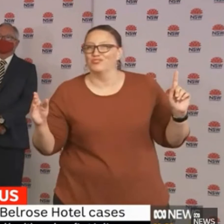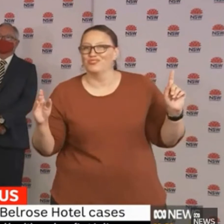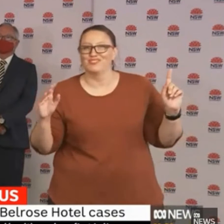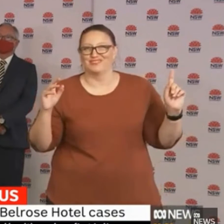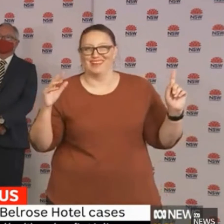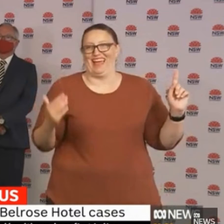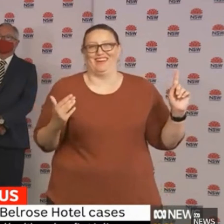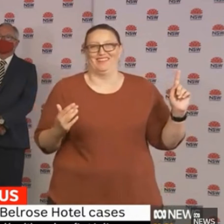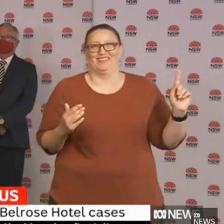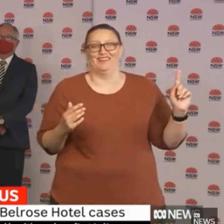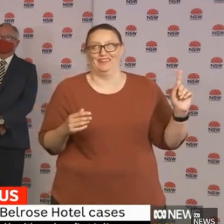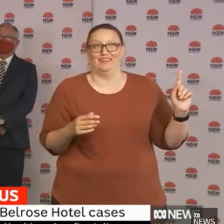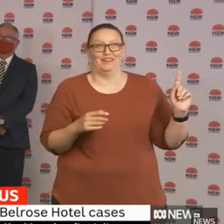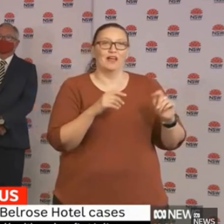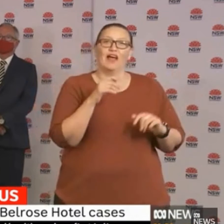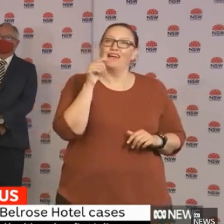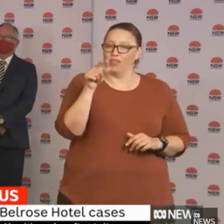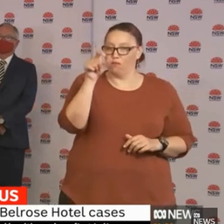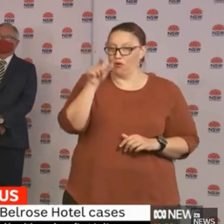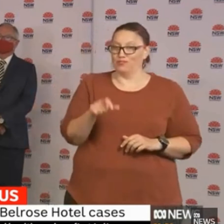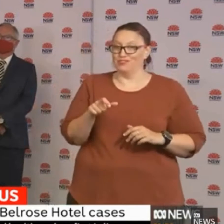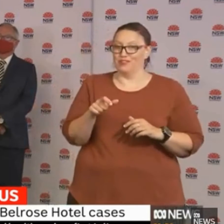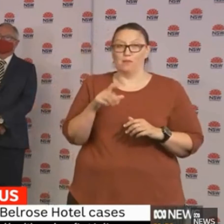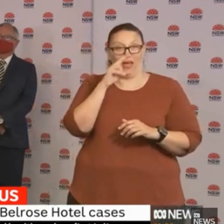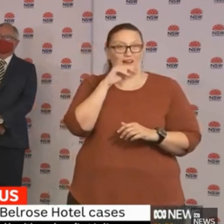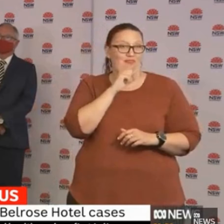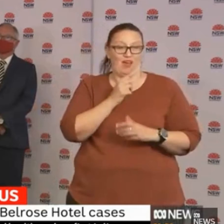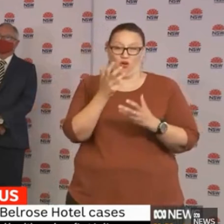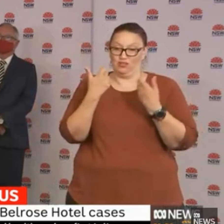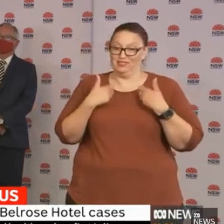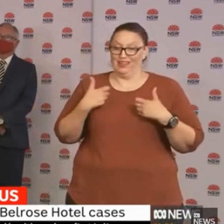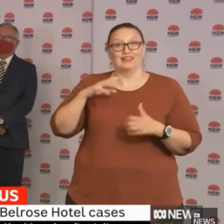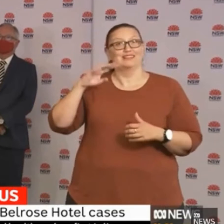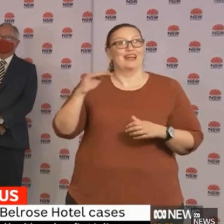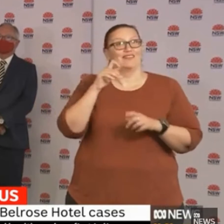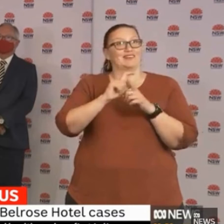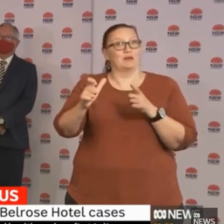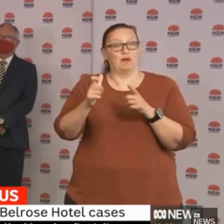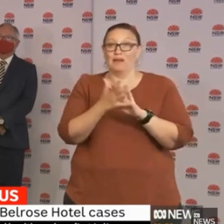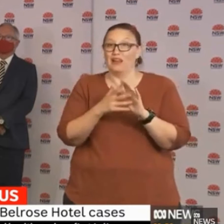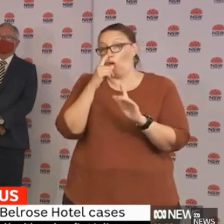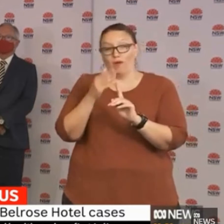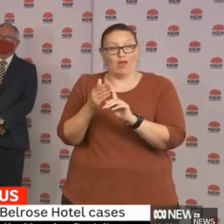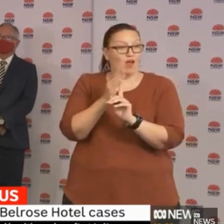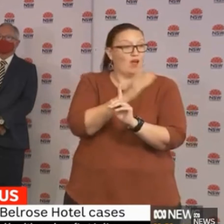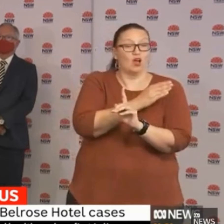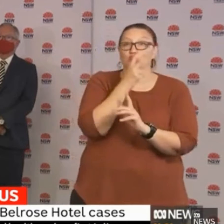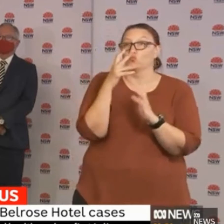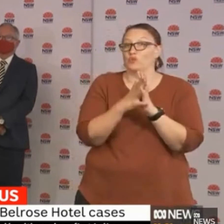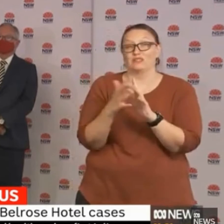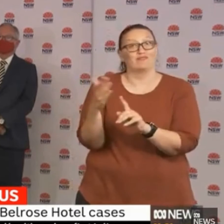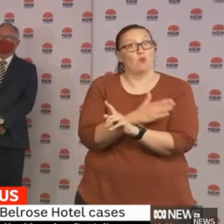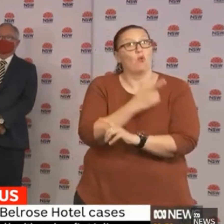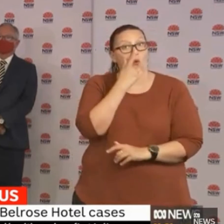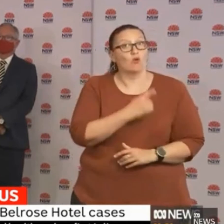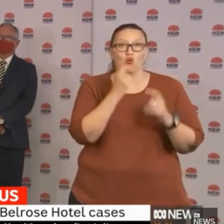sick around the 10th, it's sometime before that. In terms of early December, he got it sometime in December. He's likely to